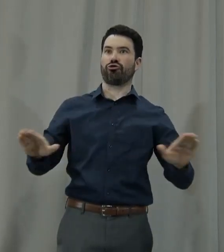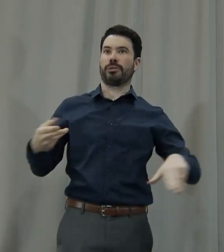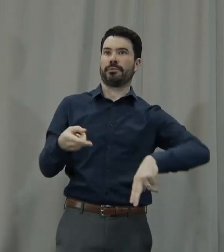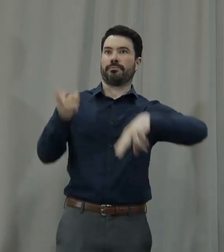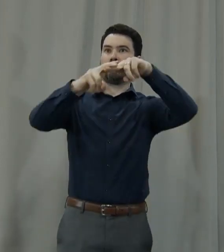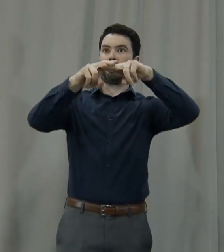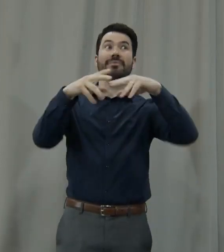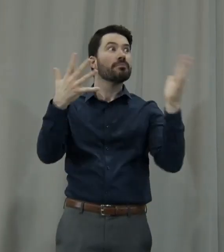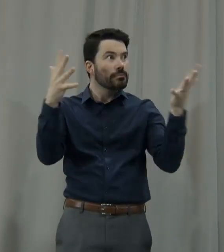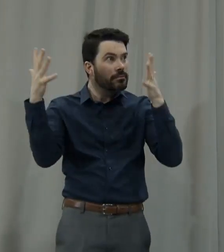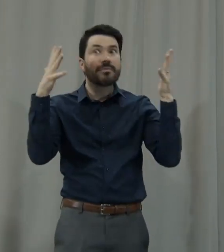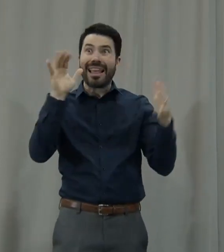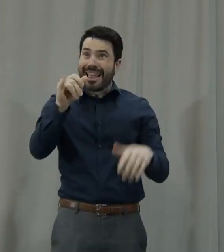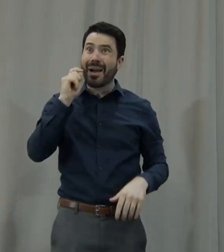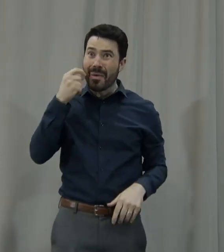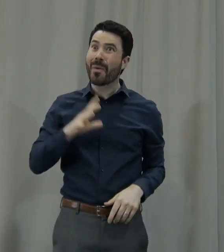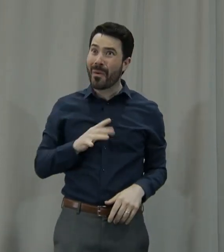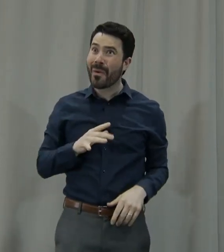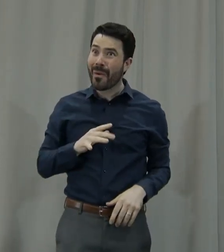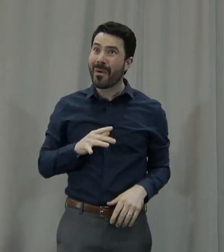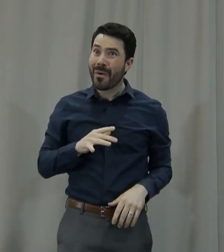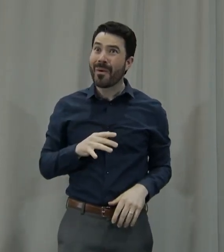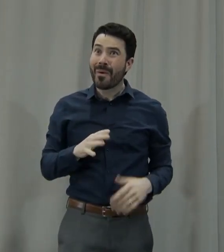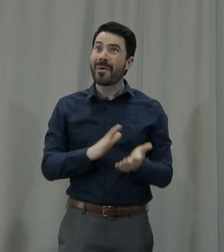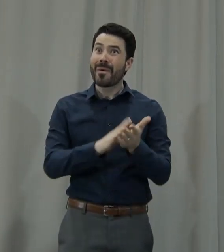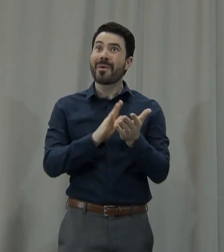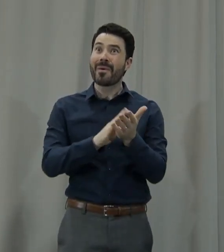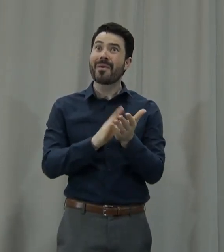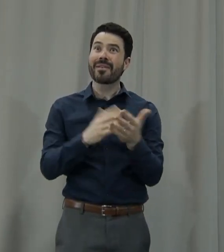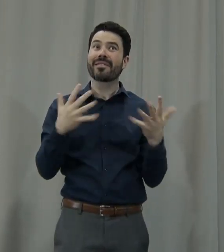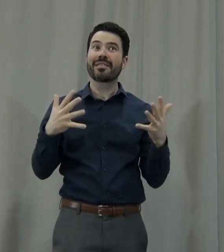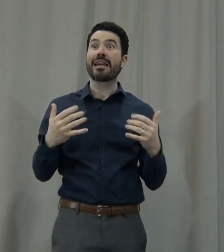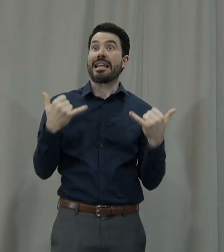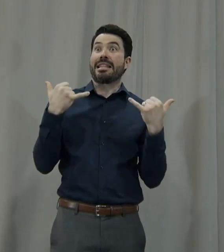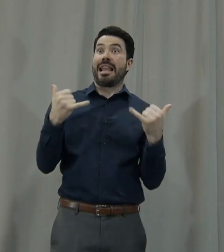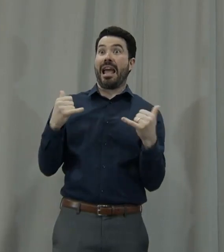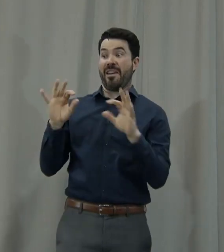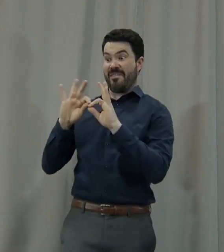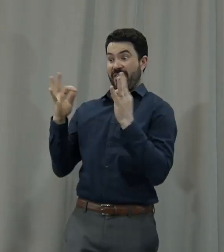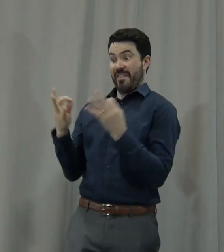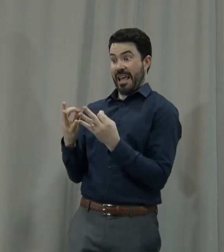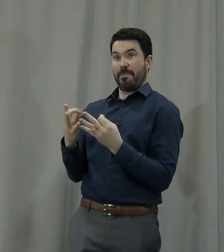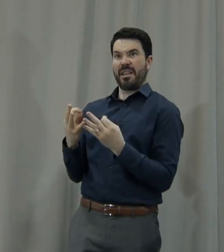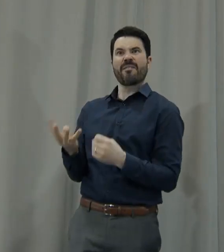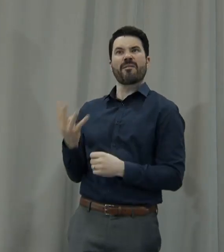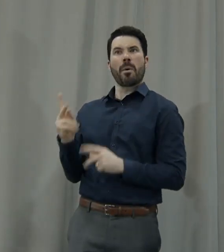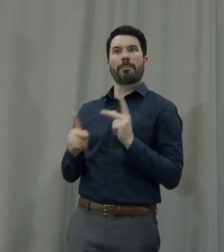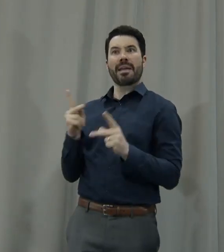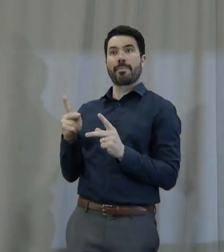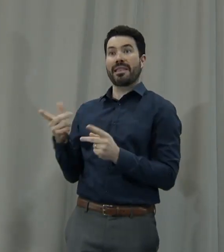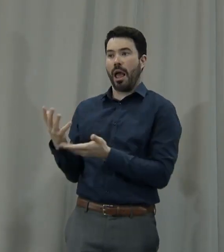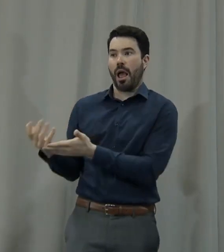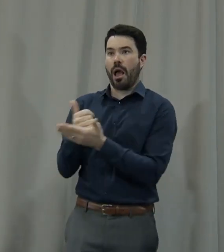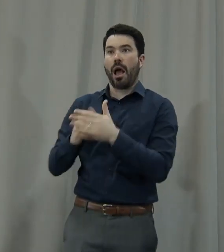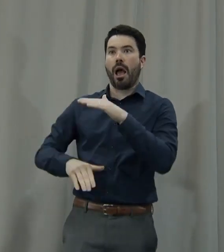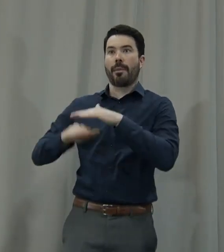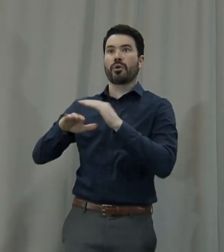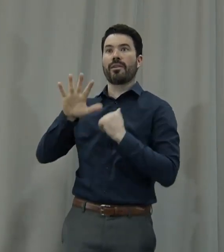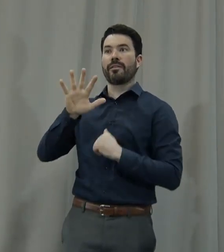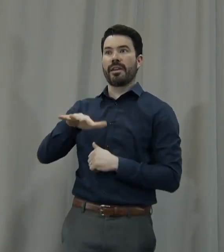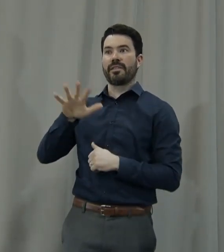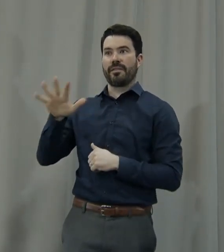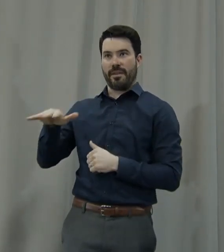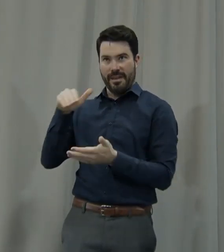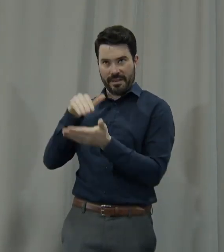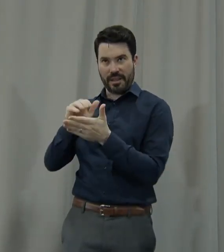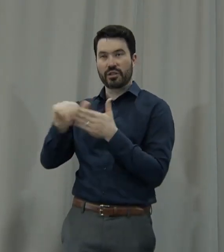Yeah, that's pretty cool, right? Now a family of four earning up to $55,000 is